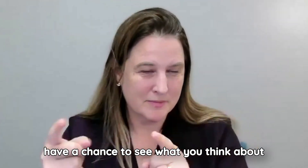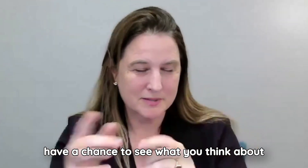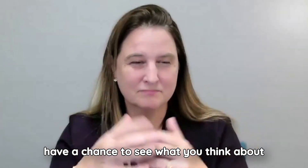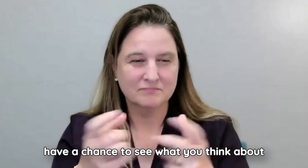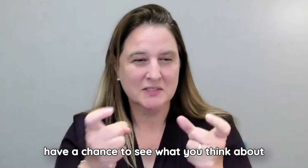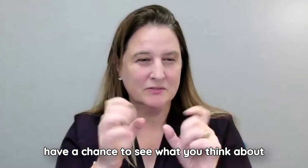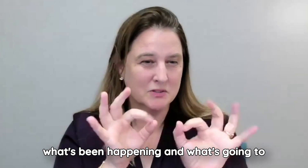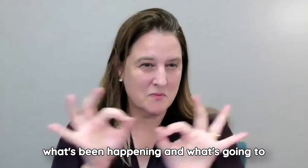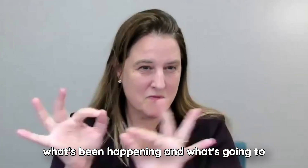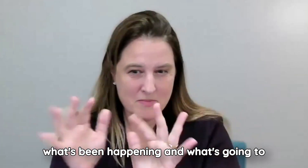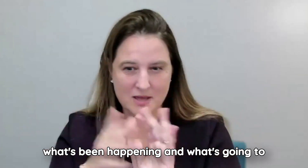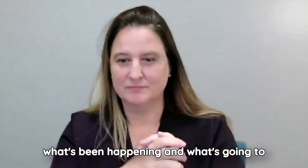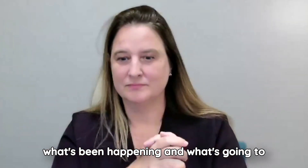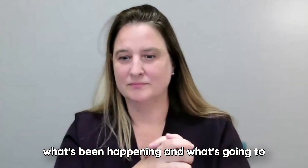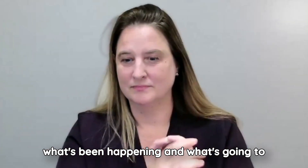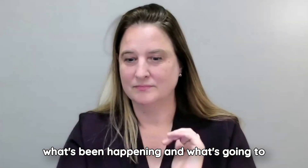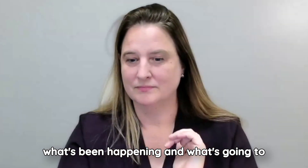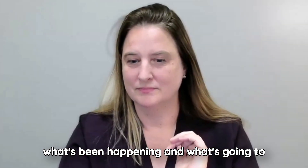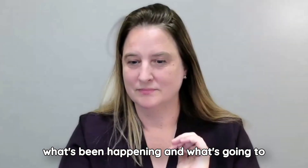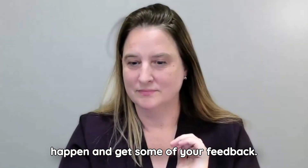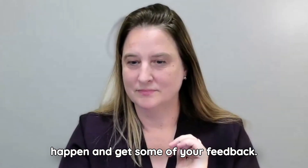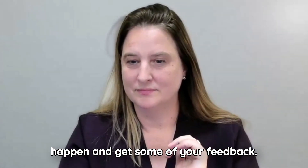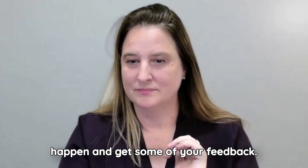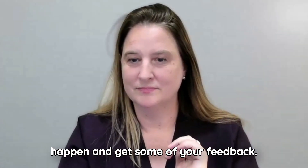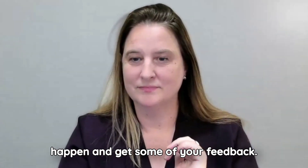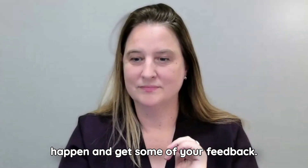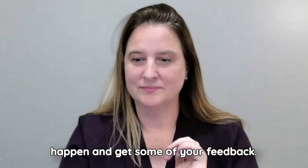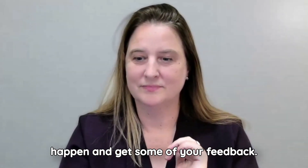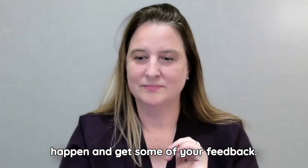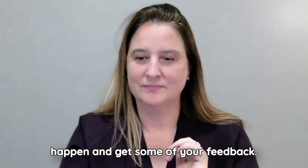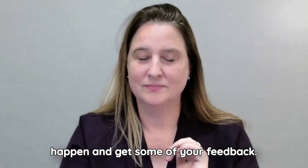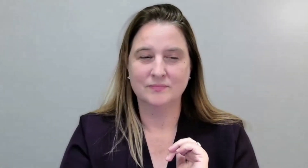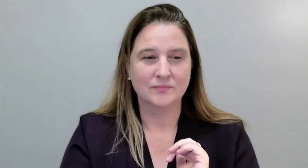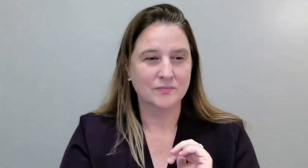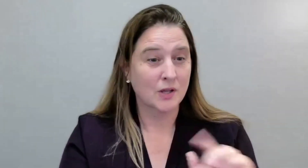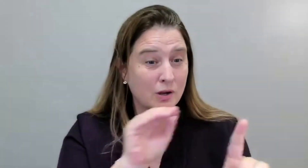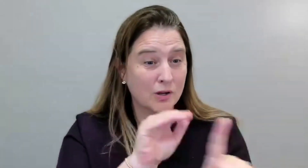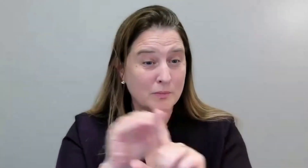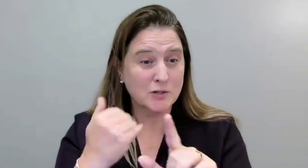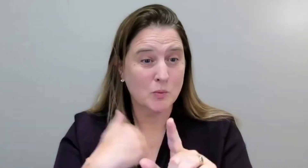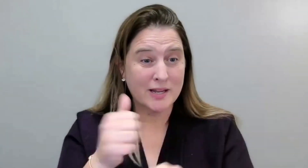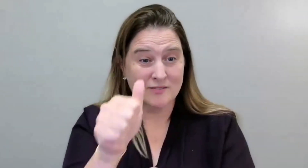to see what you think about what's been happening and what's going to happen and get some of your feedback.